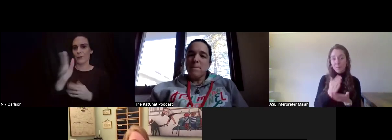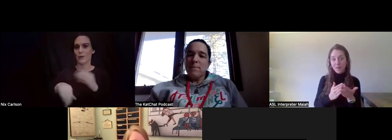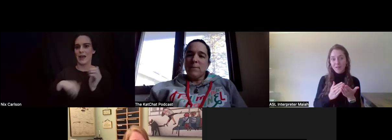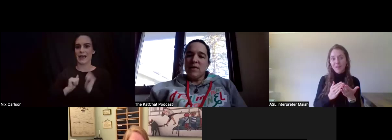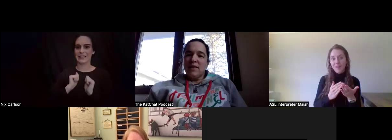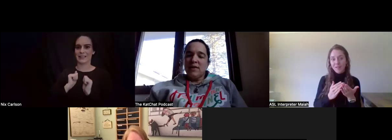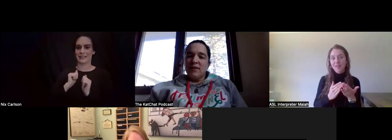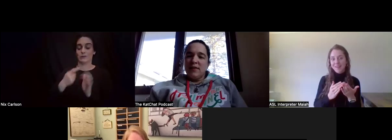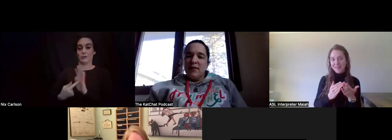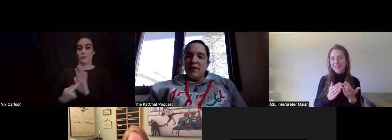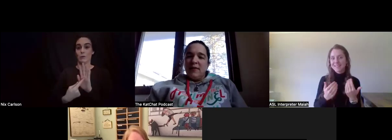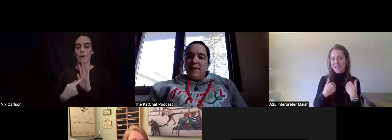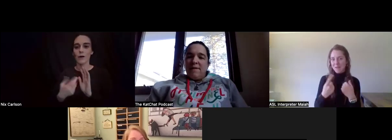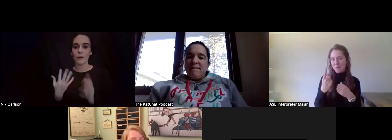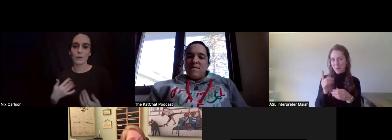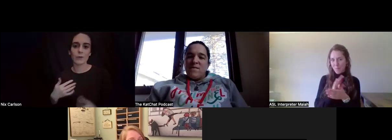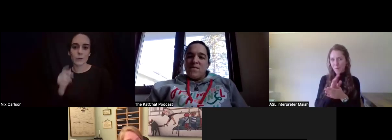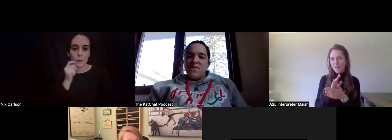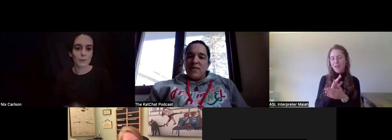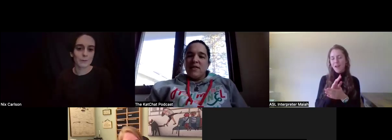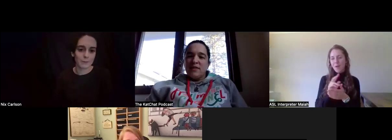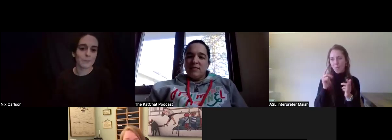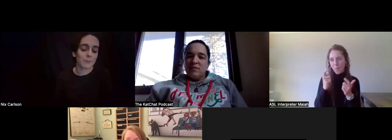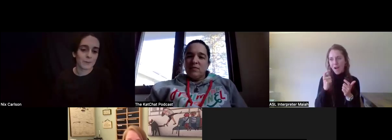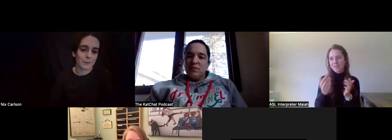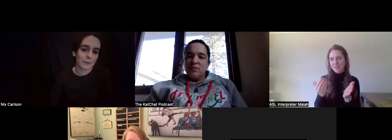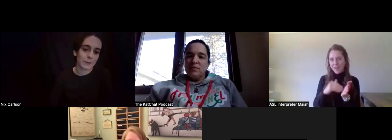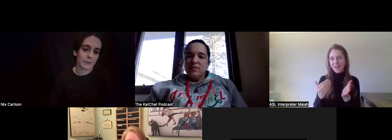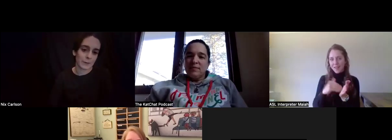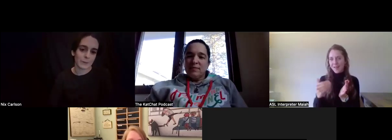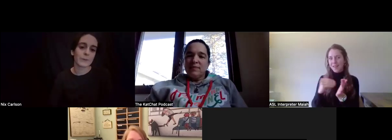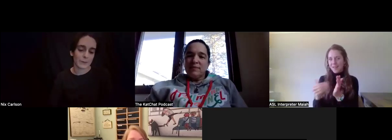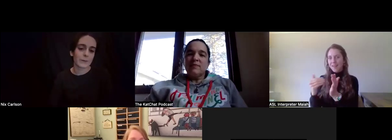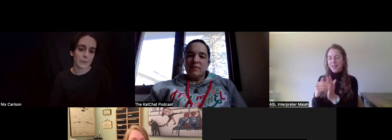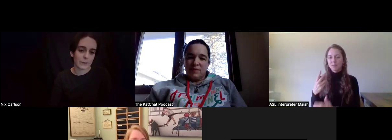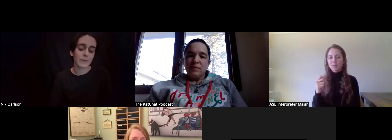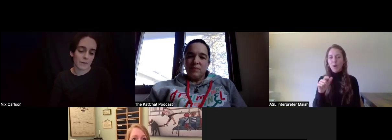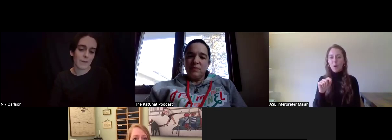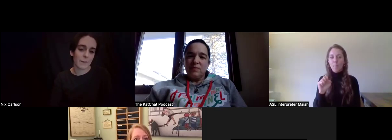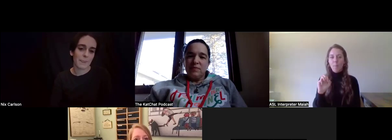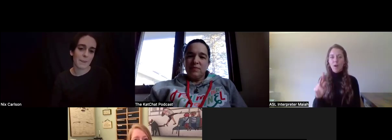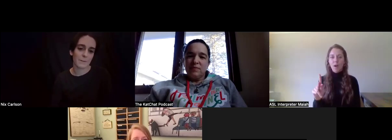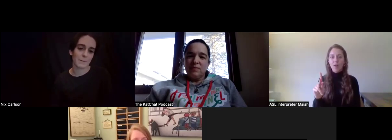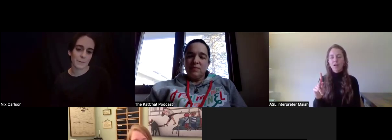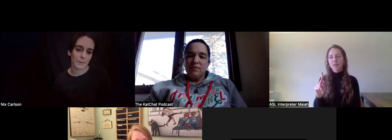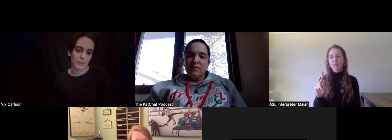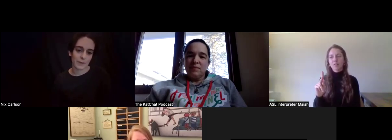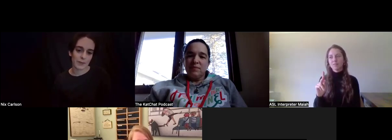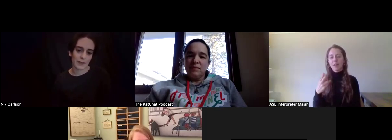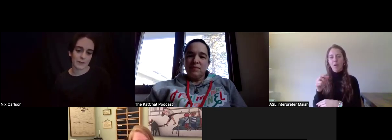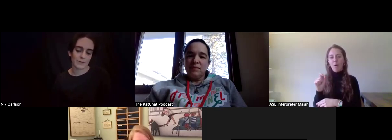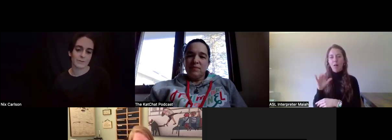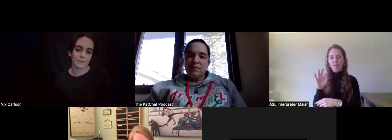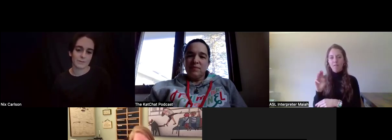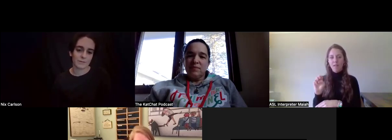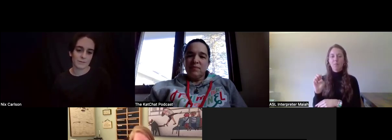over and over and a half for years and years and years, and it was a Hallmark Hall of Fame, but it was The Lost Valentine with Betty White way back